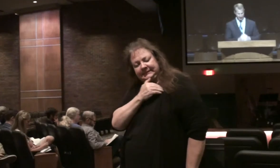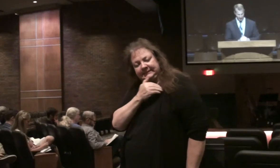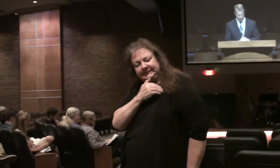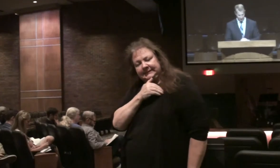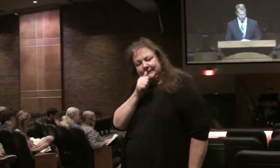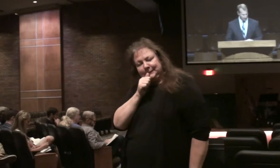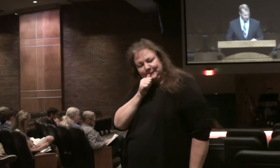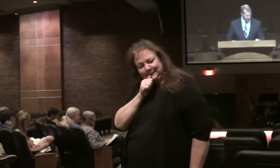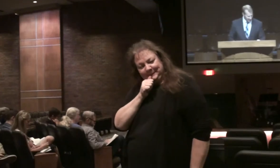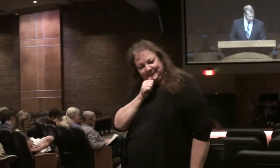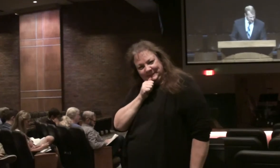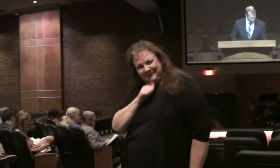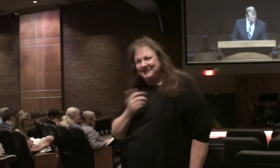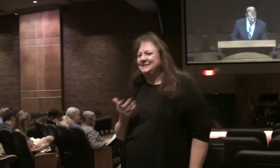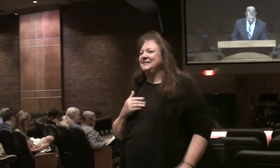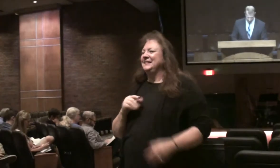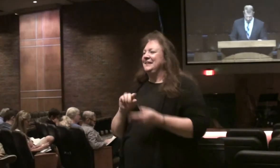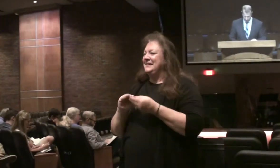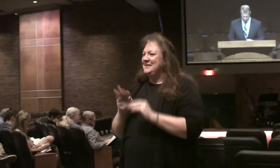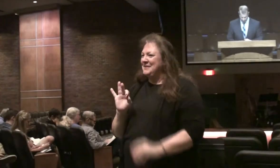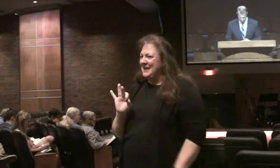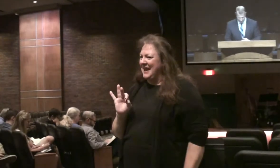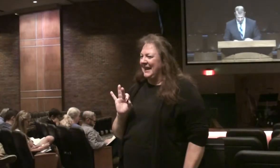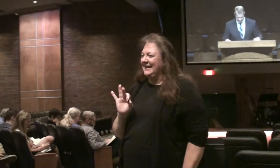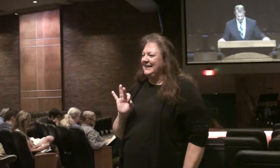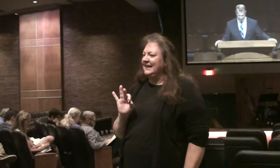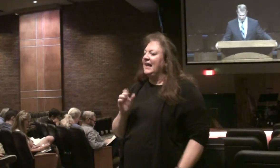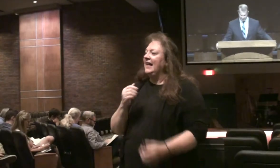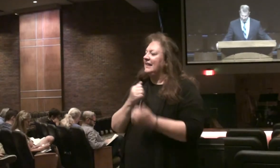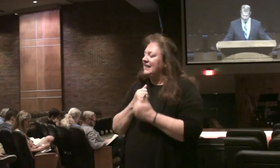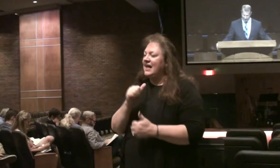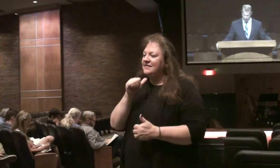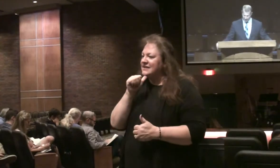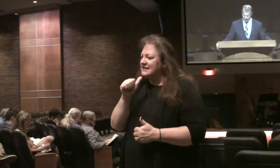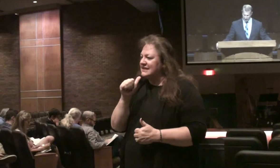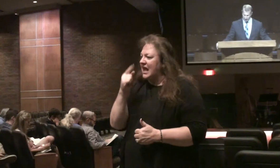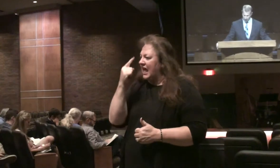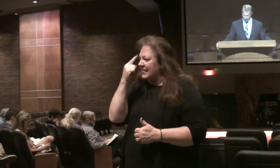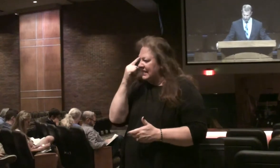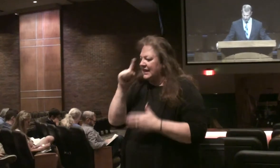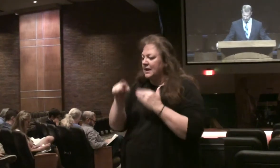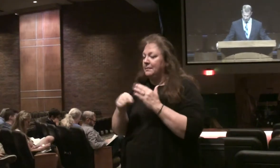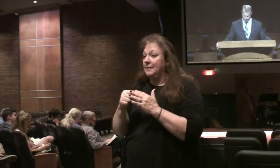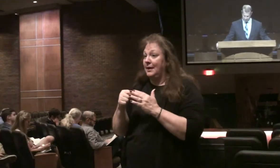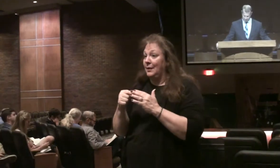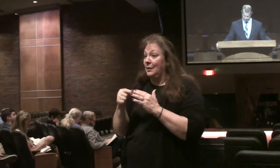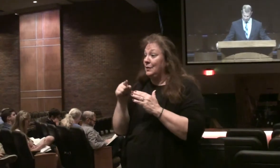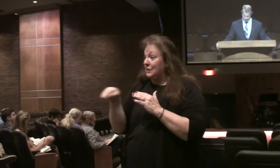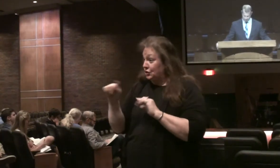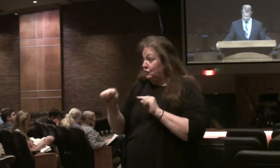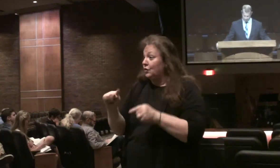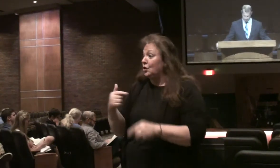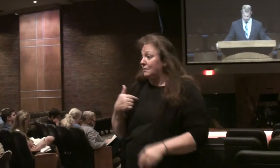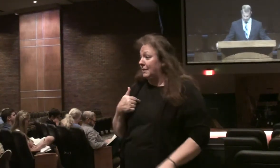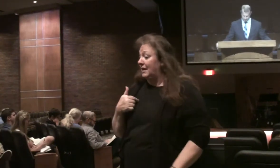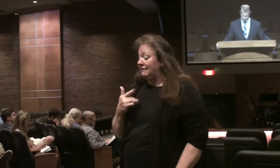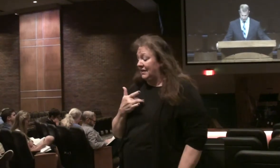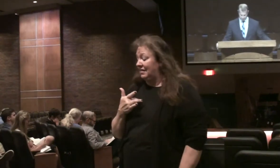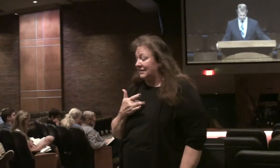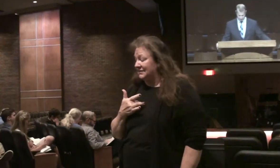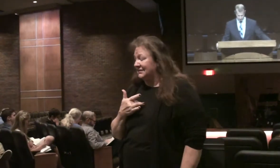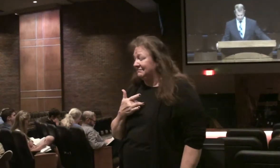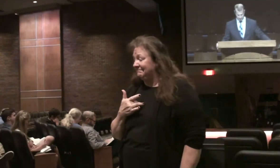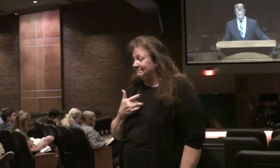hand in hand? Number 9 in verse 5, love does not take into account wrong suffered.